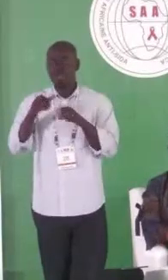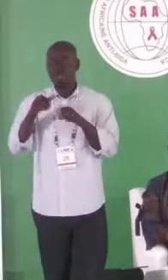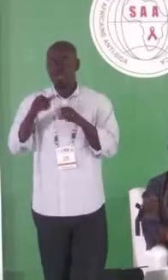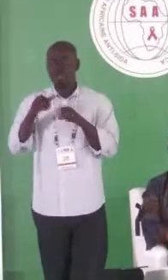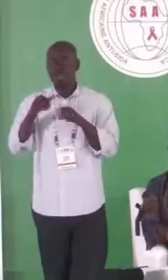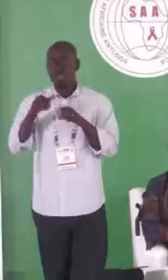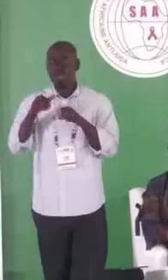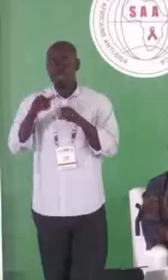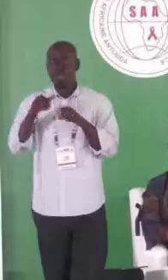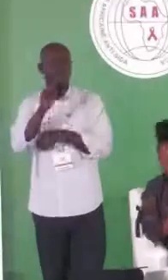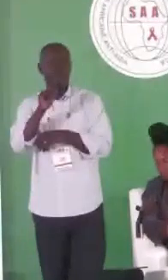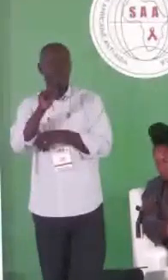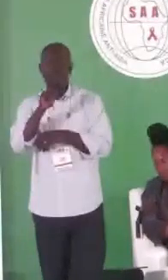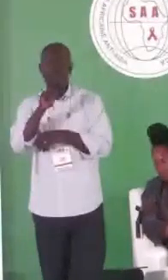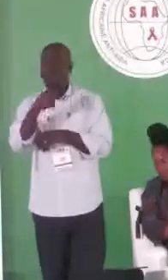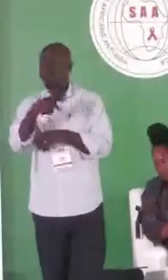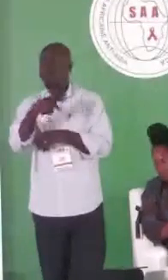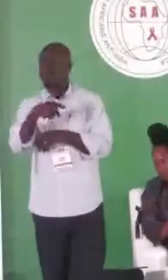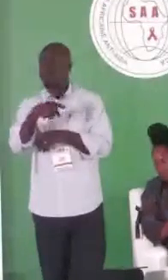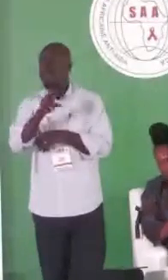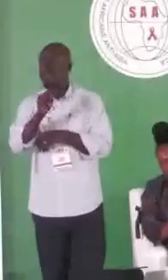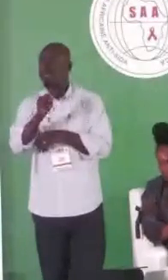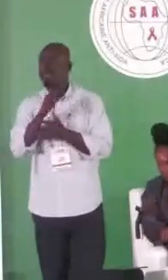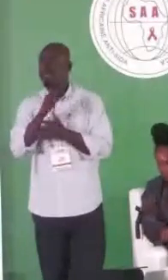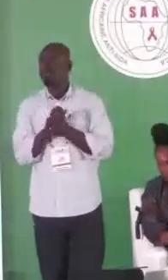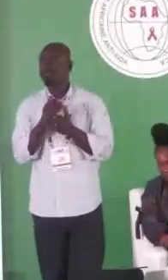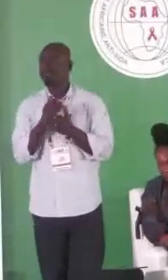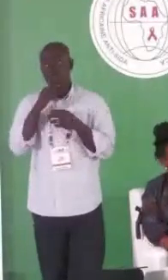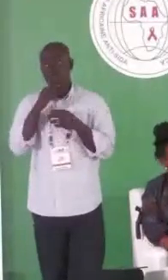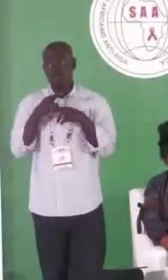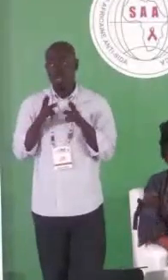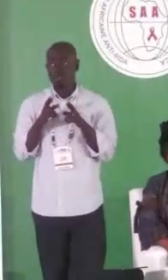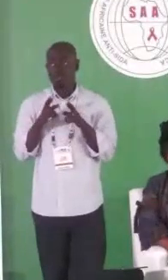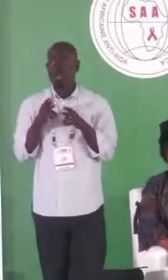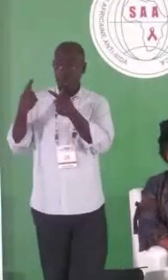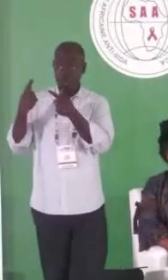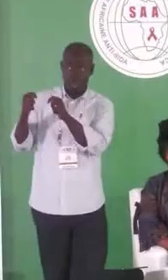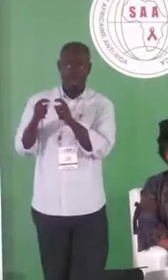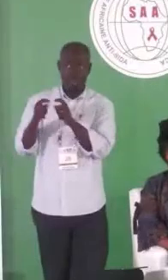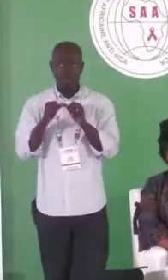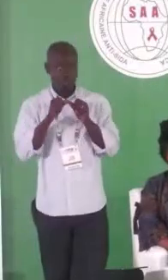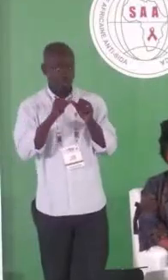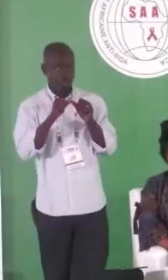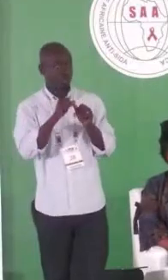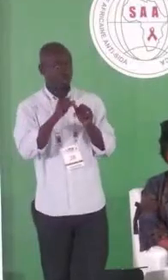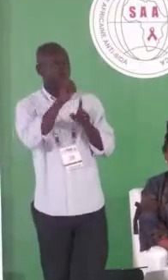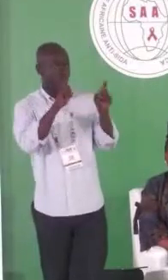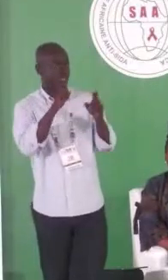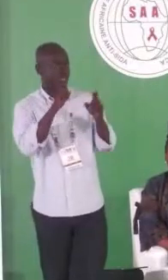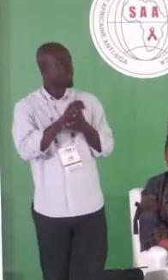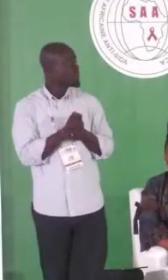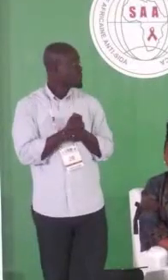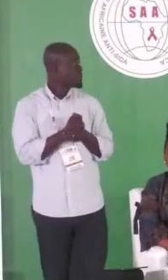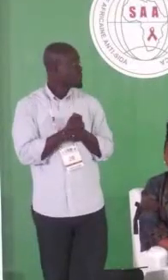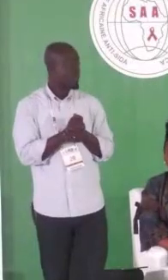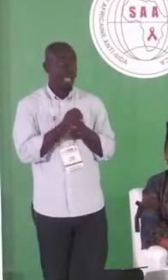syphilis. But if we haven't been able to get it, maybe while we still try, we'll go on to our questions. And if we